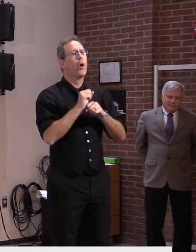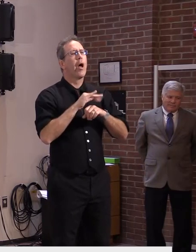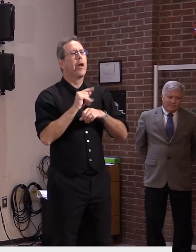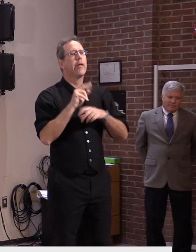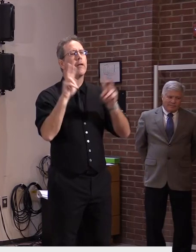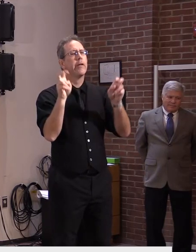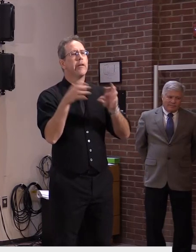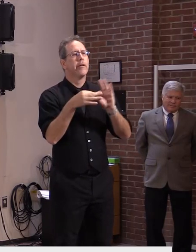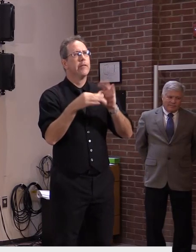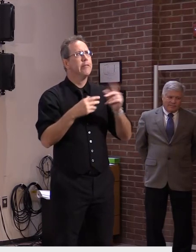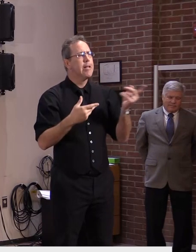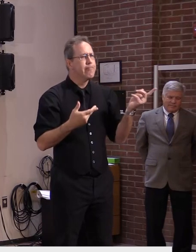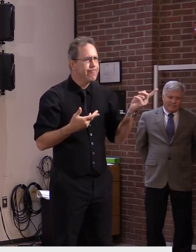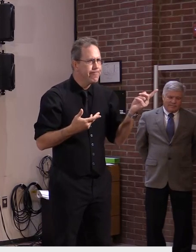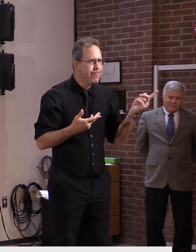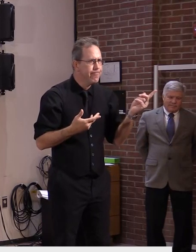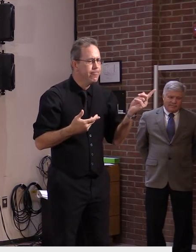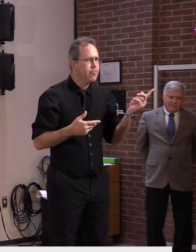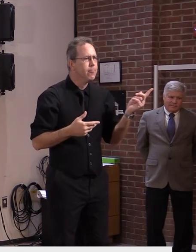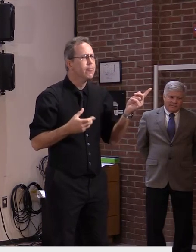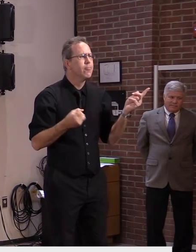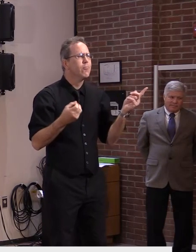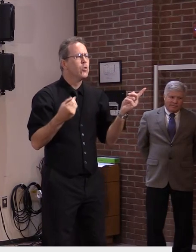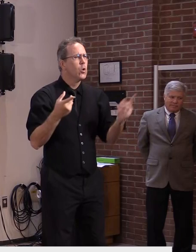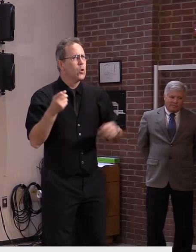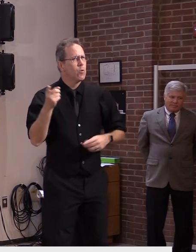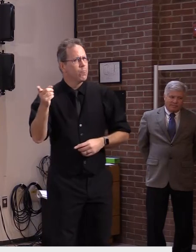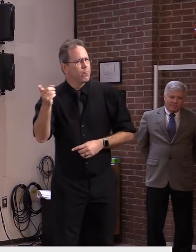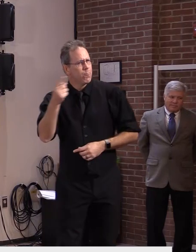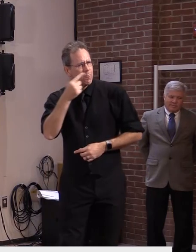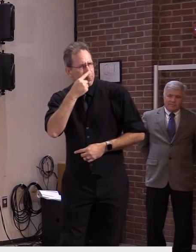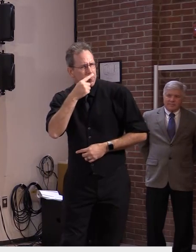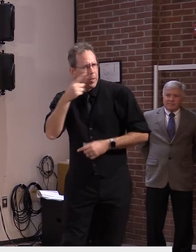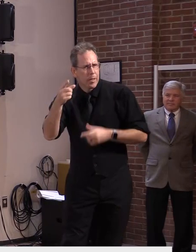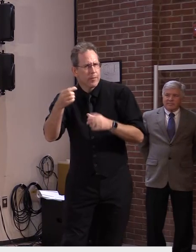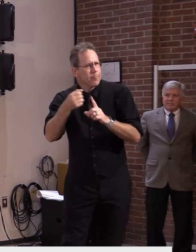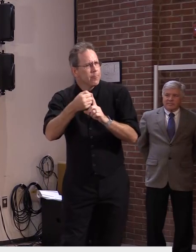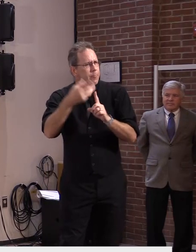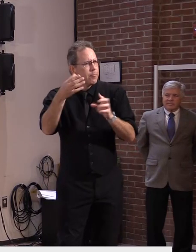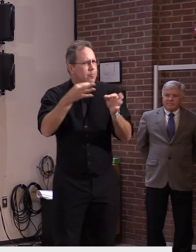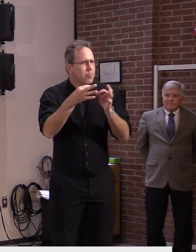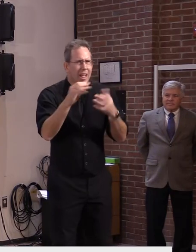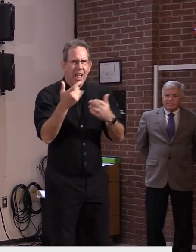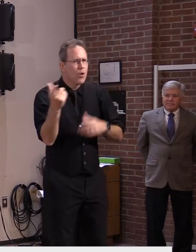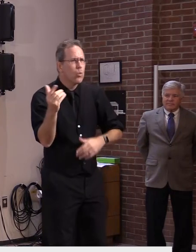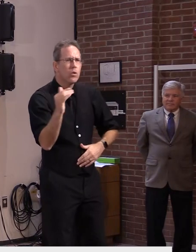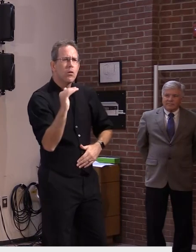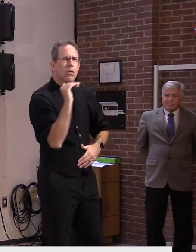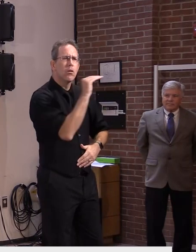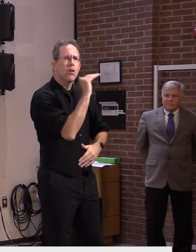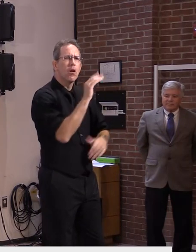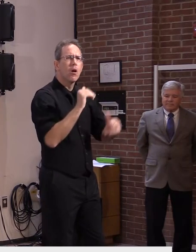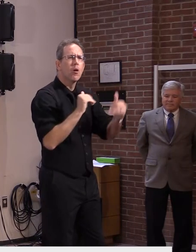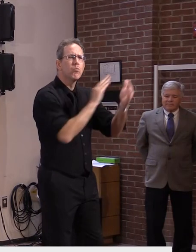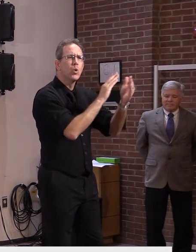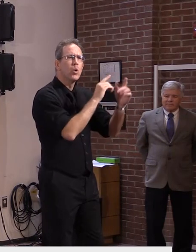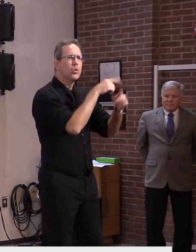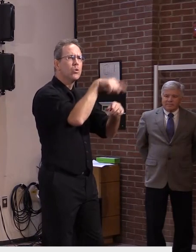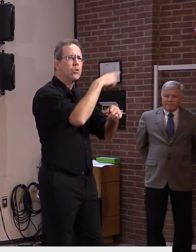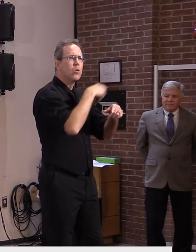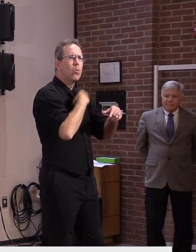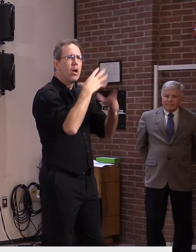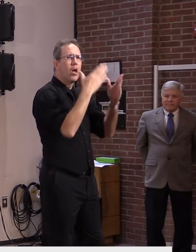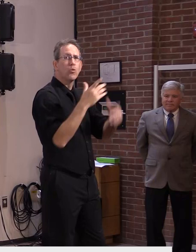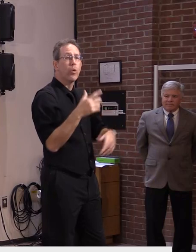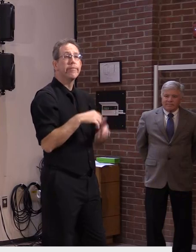little bit about what you've done to push that issue other than just submit a letter, you know, because quite frankly, people